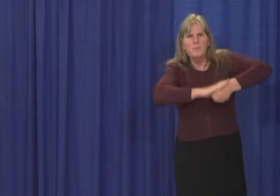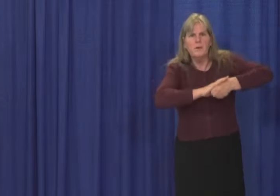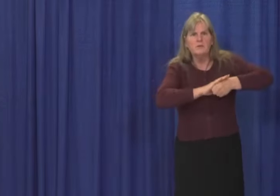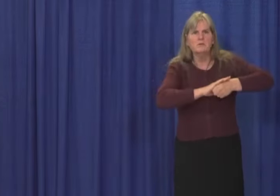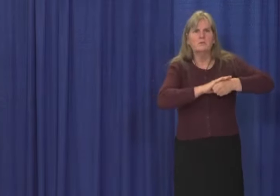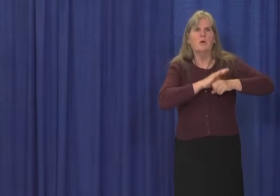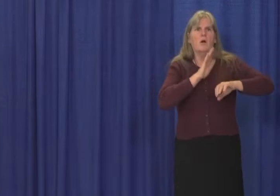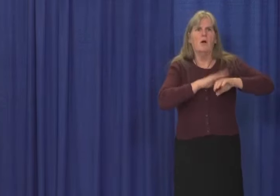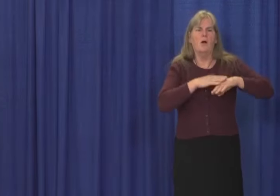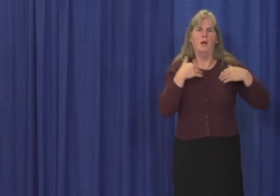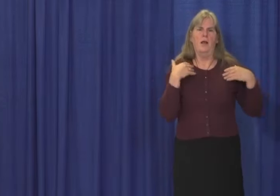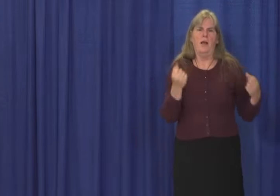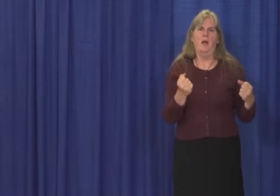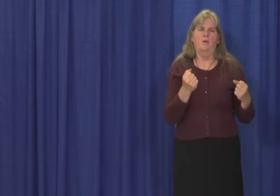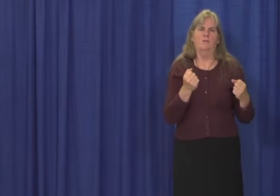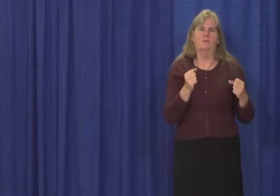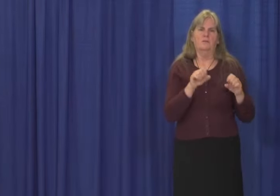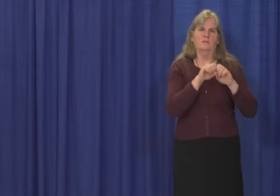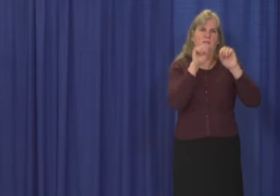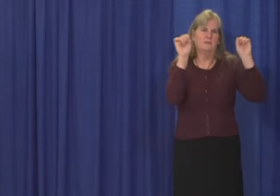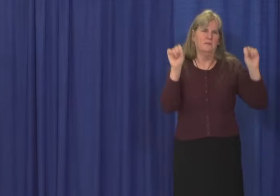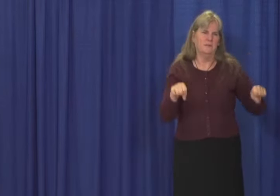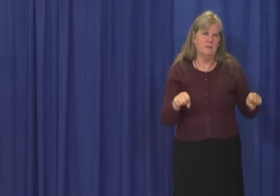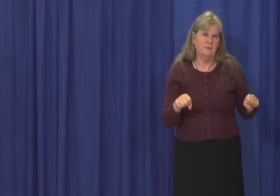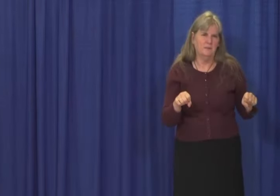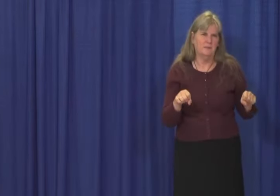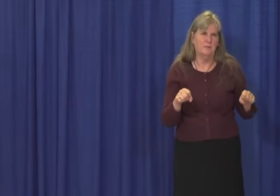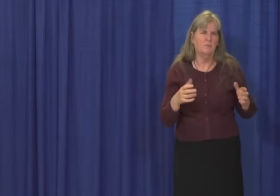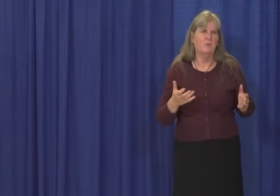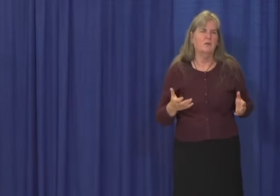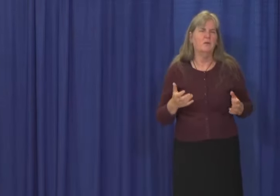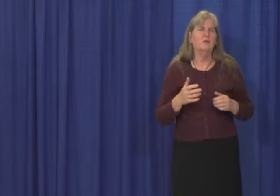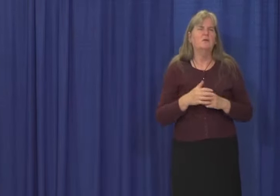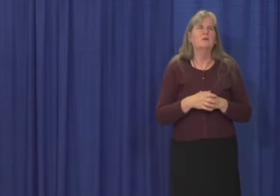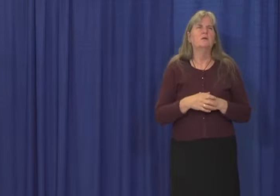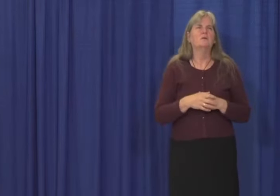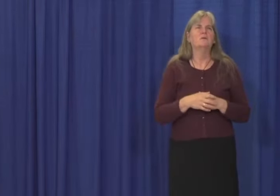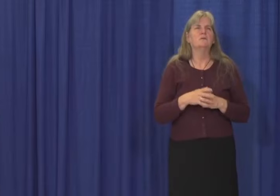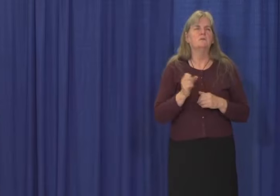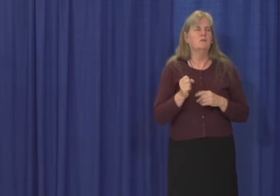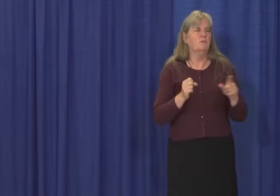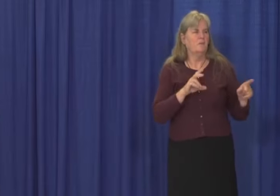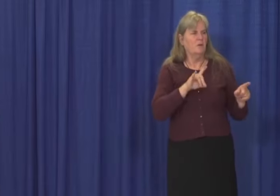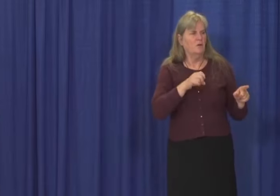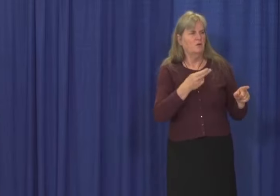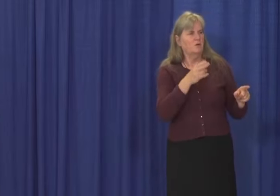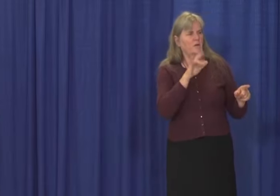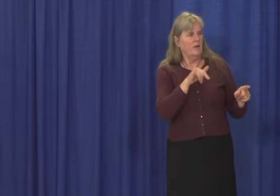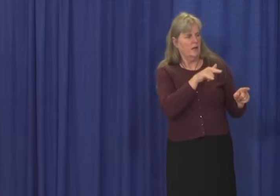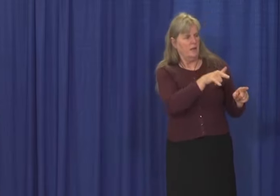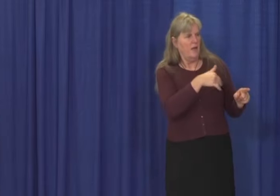more on the specifics about what would be concerning moving forward on outbreaks.